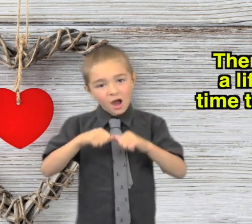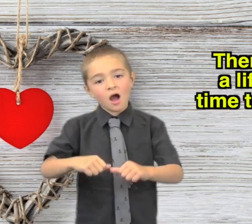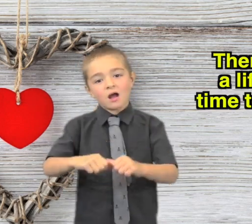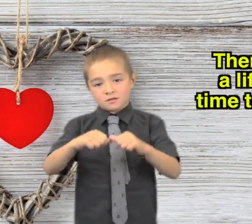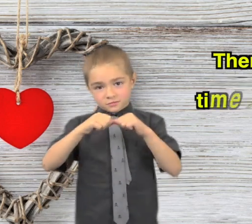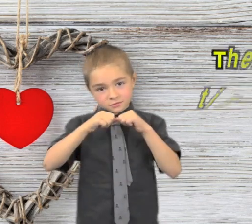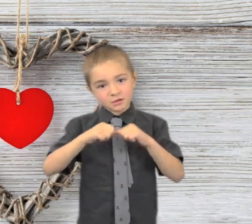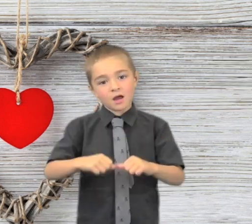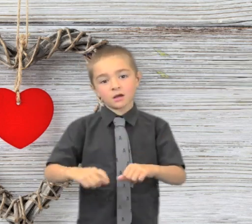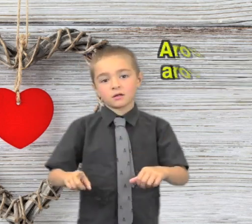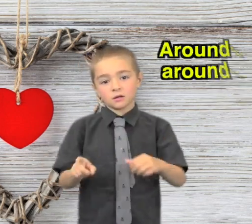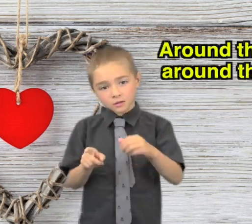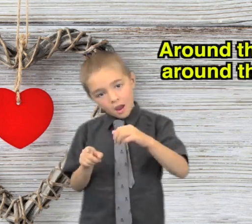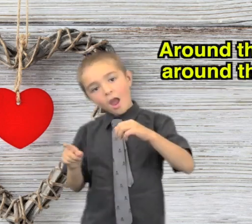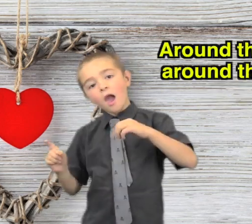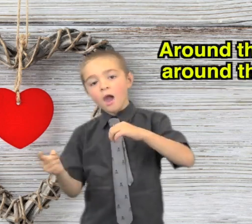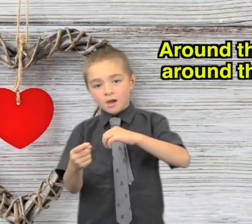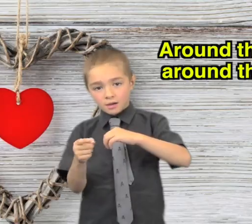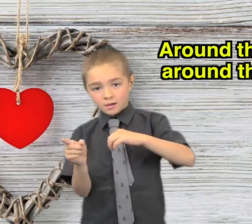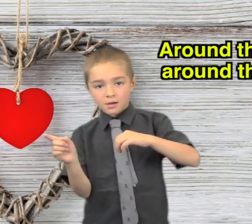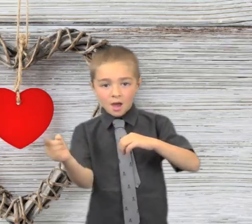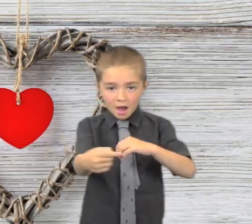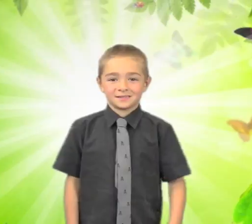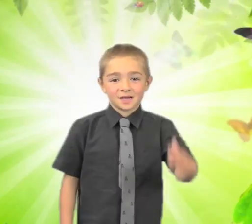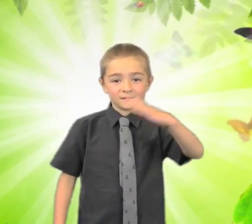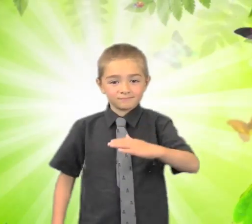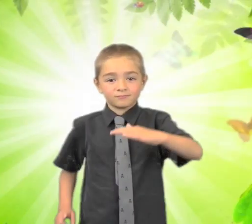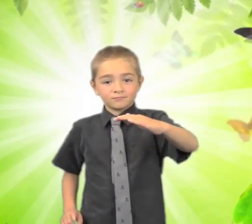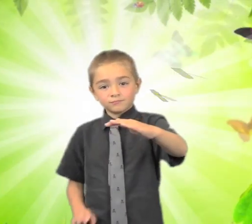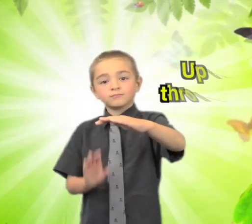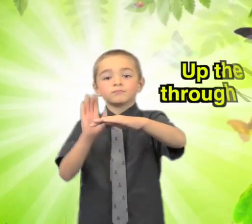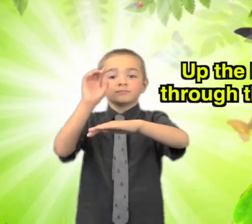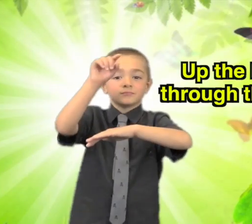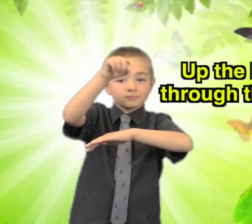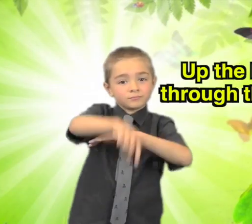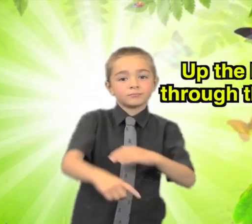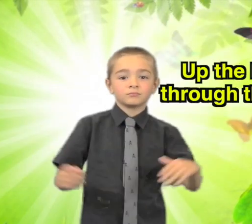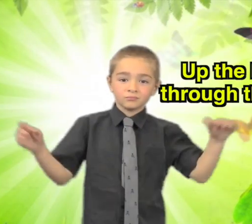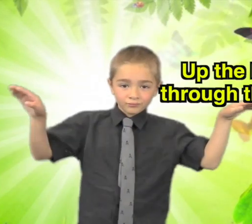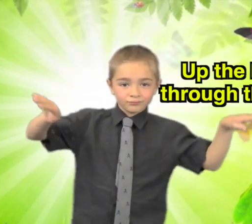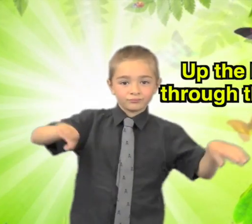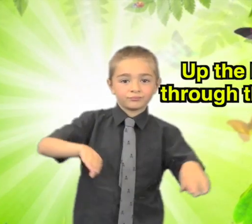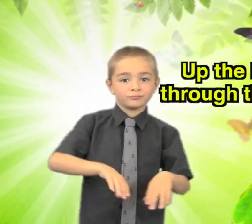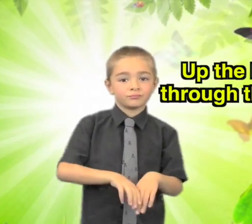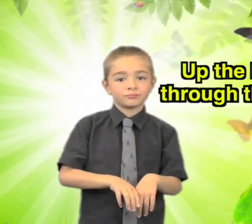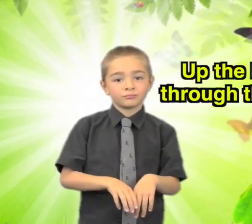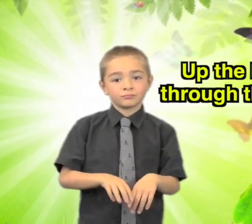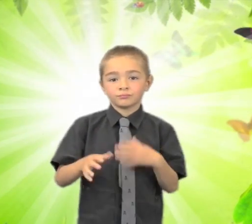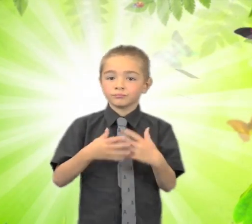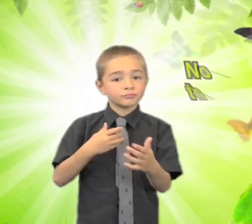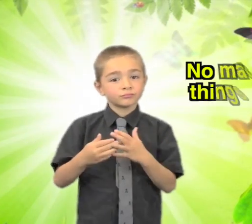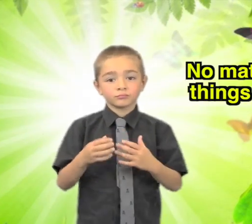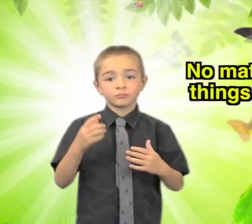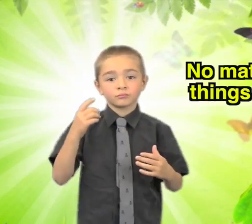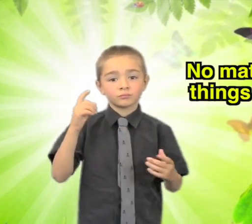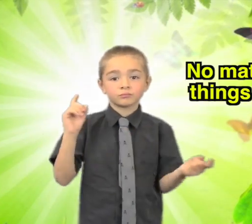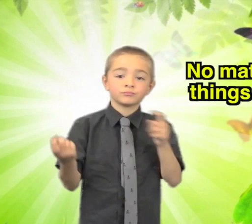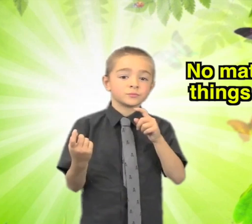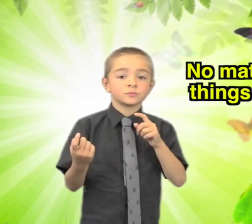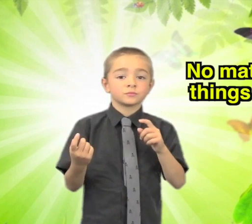to spend around the corner, around the bends, up the hills and through the valleys. No matter how